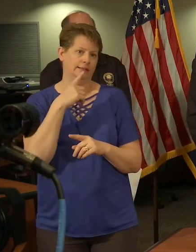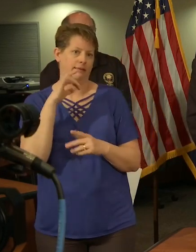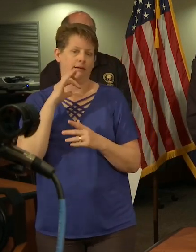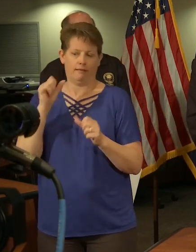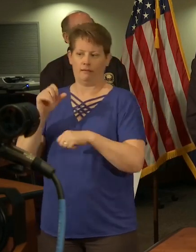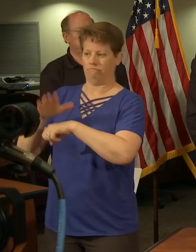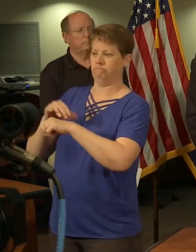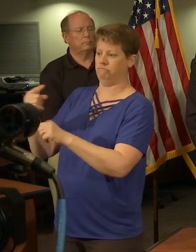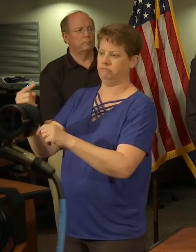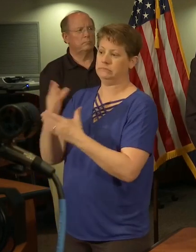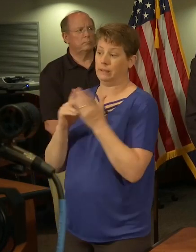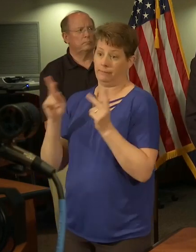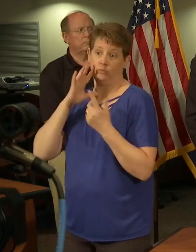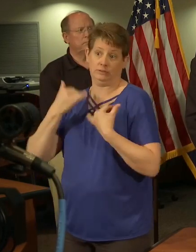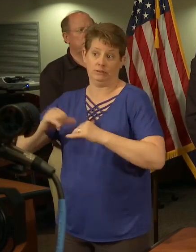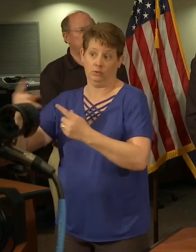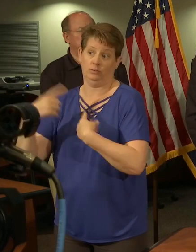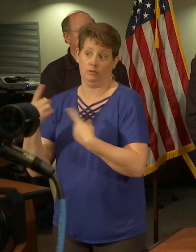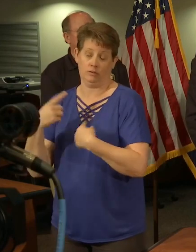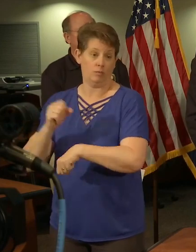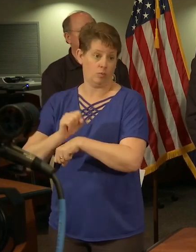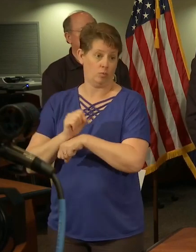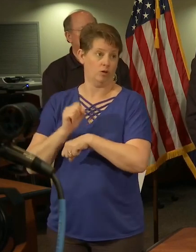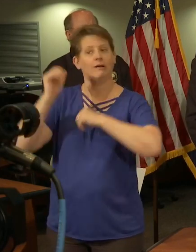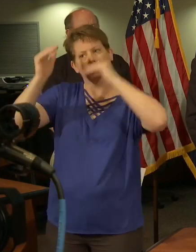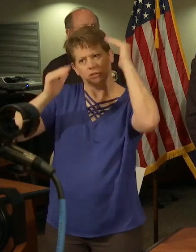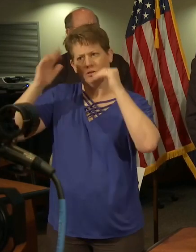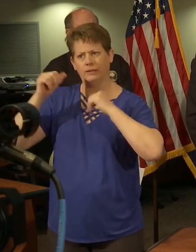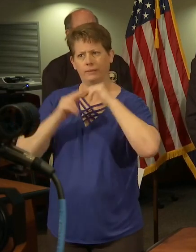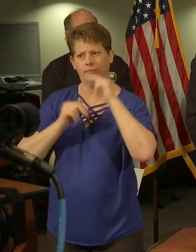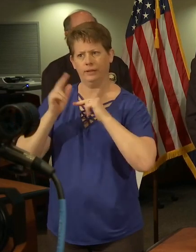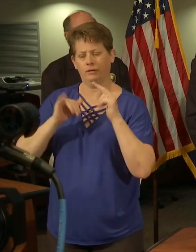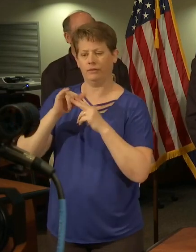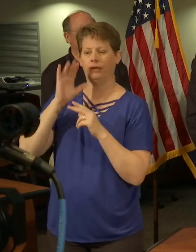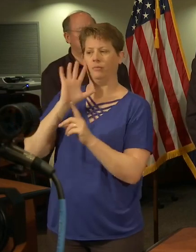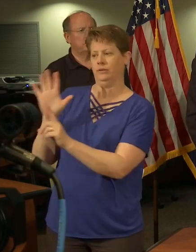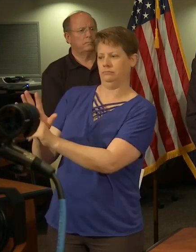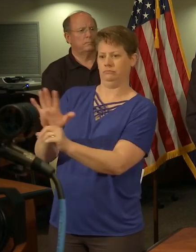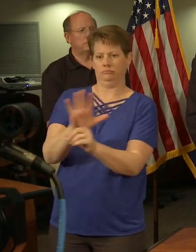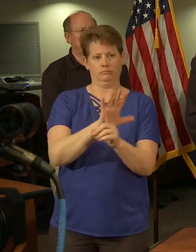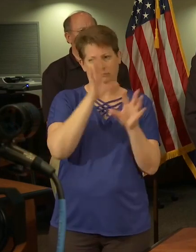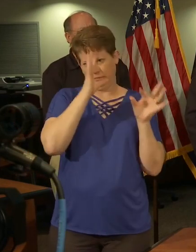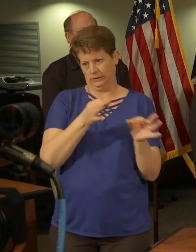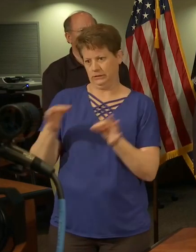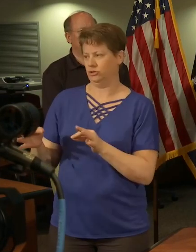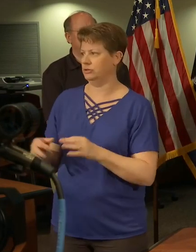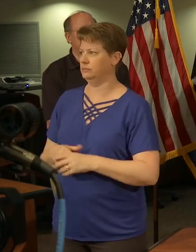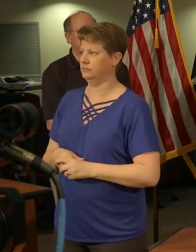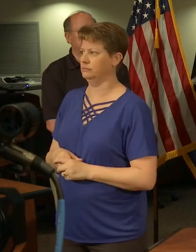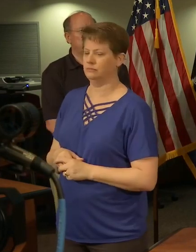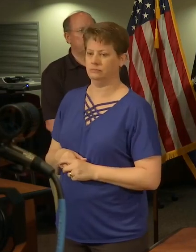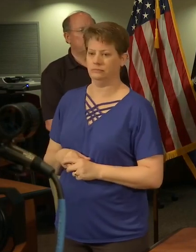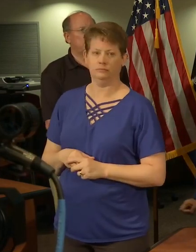some folks will be continuing to work, adults at the building, and that will be at the discretion of the superintendent.